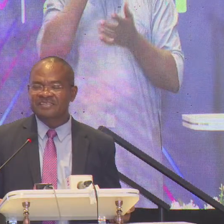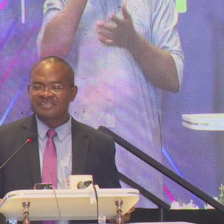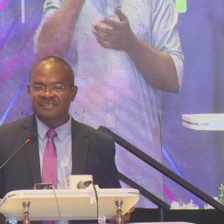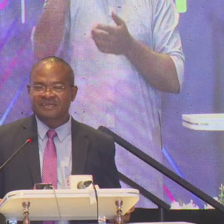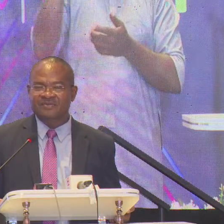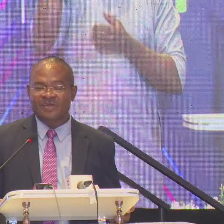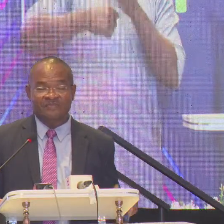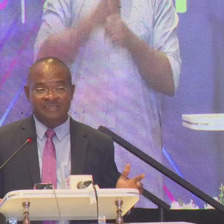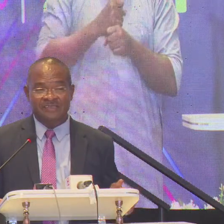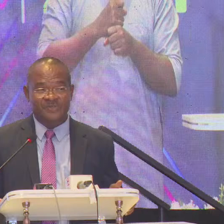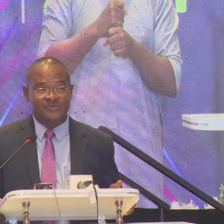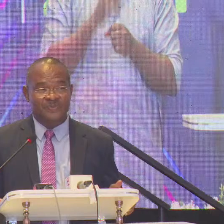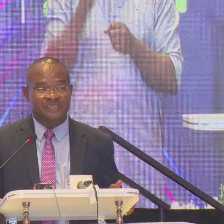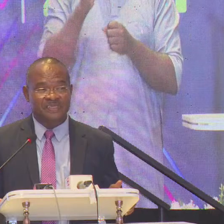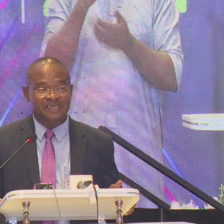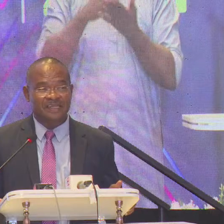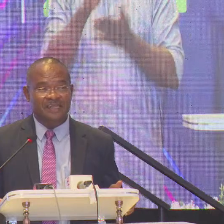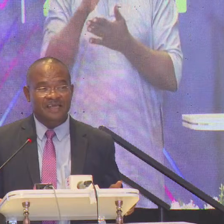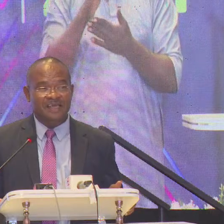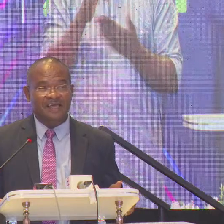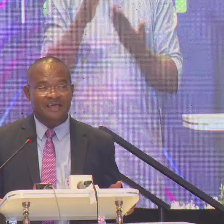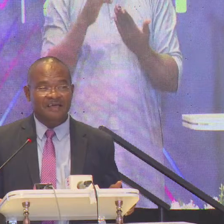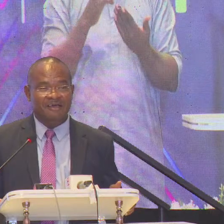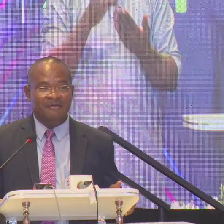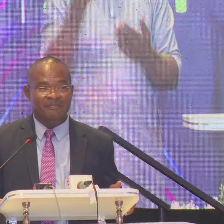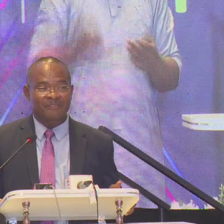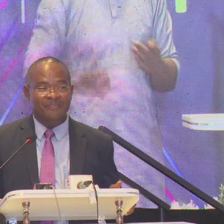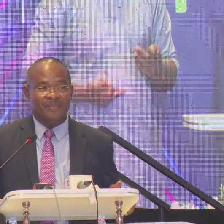intern, we had invited a resource person,